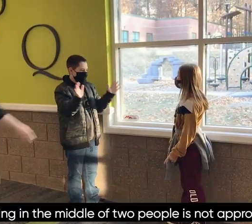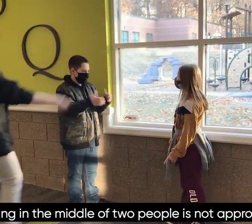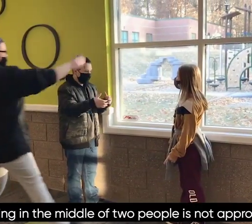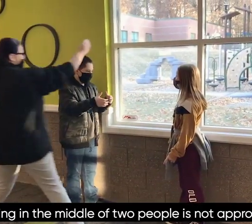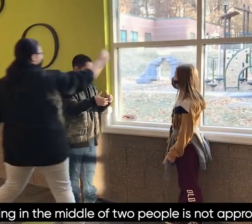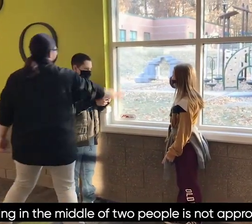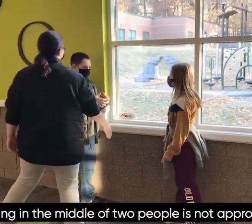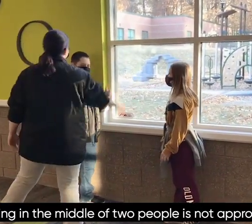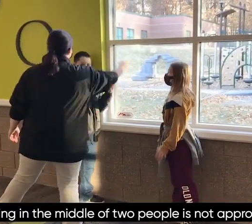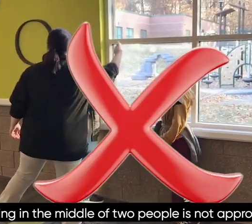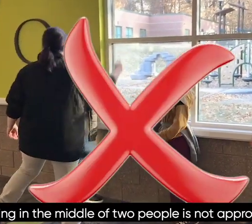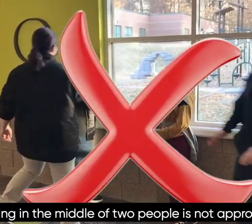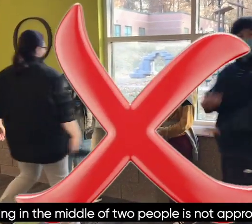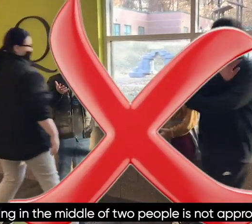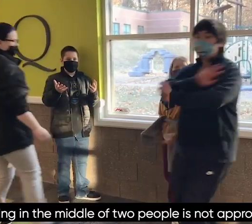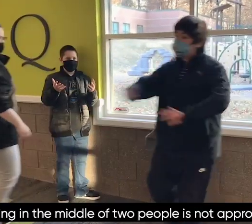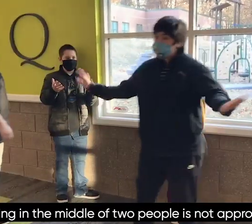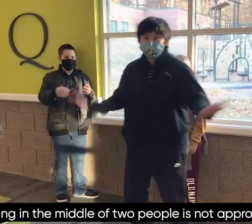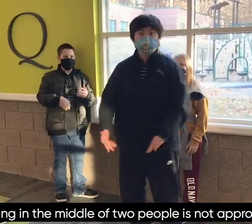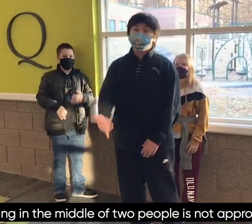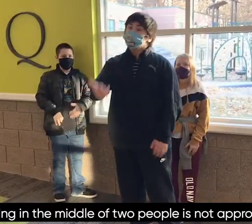Getting in the middle of two people is not appropriate.